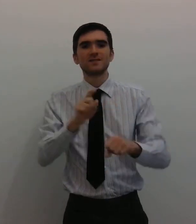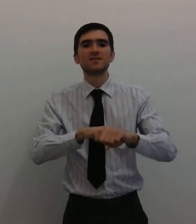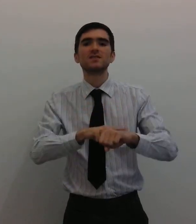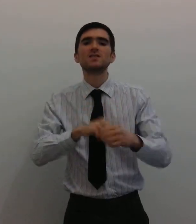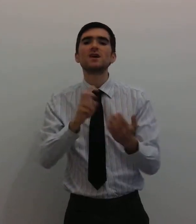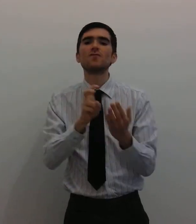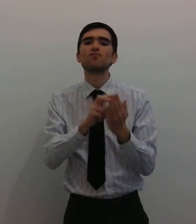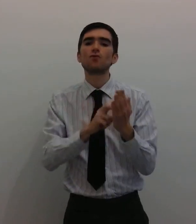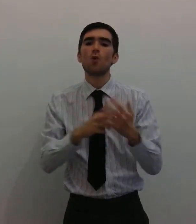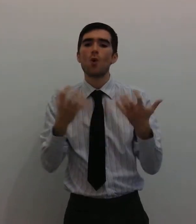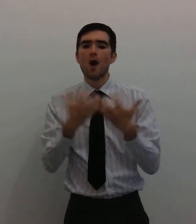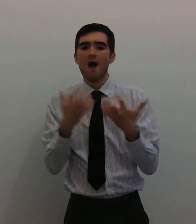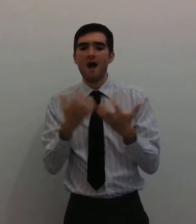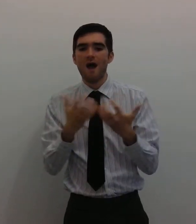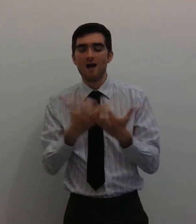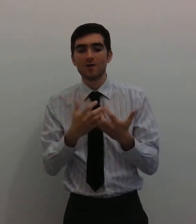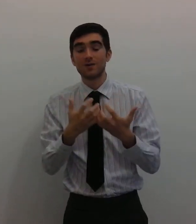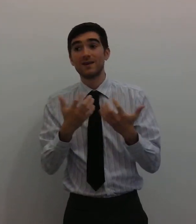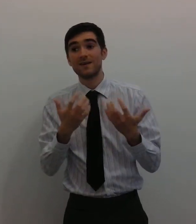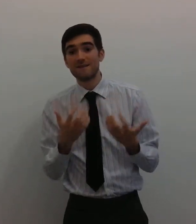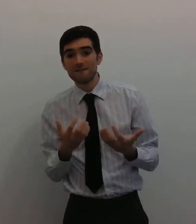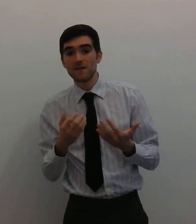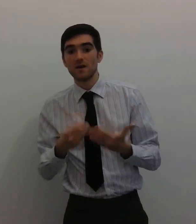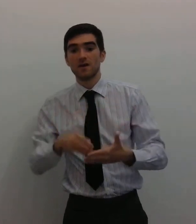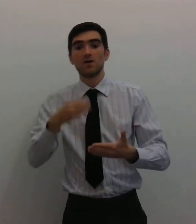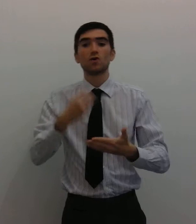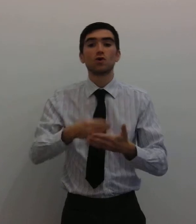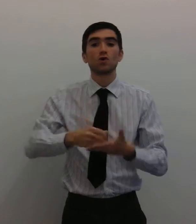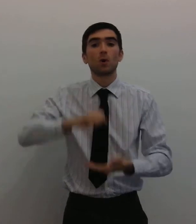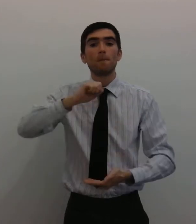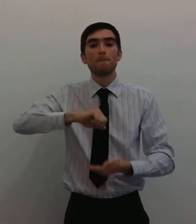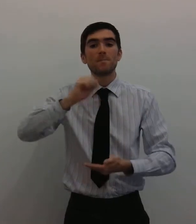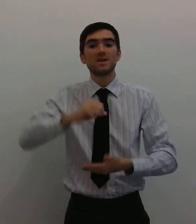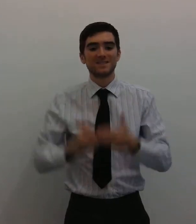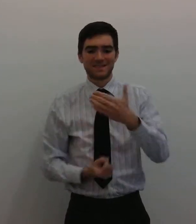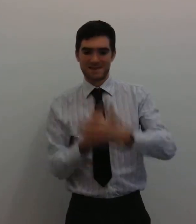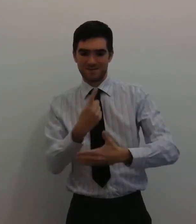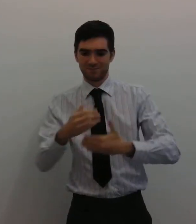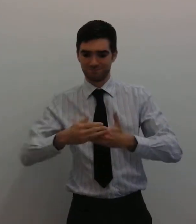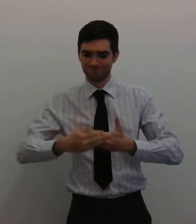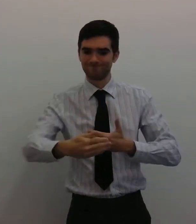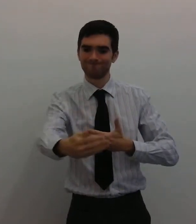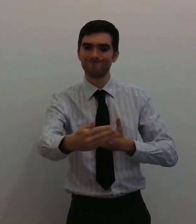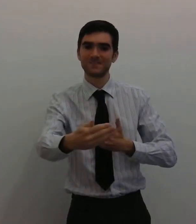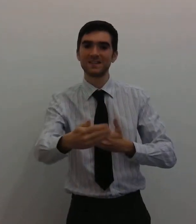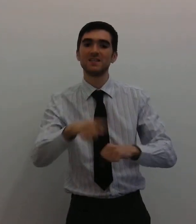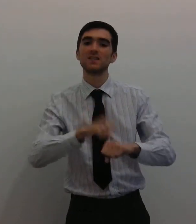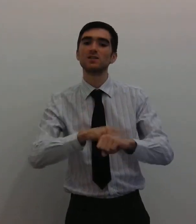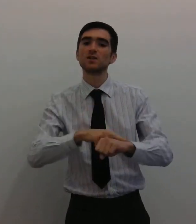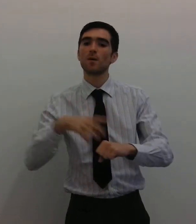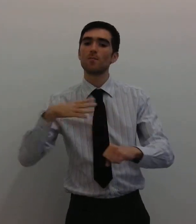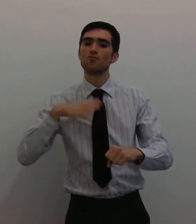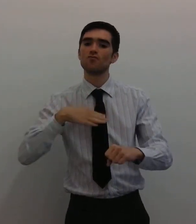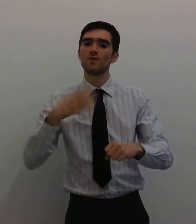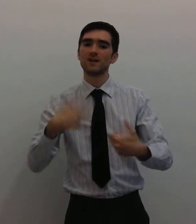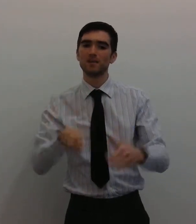that should the matter be cost budgeted, the time is already allocated to the various